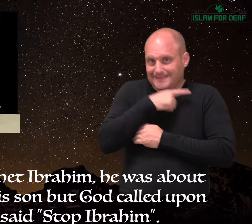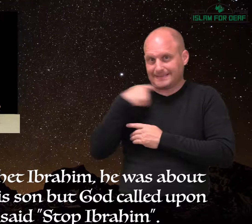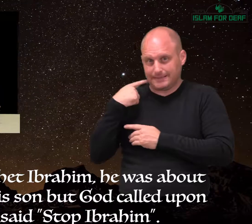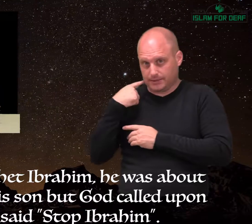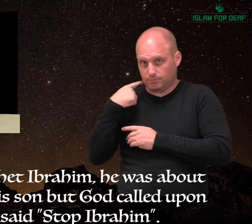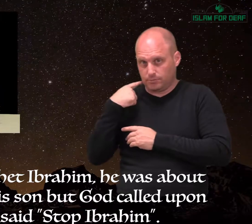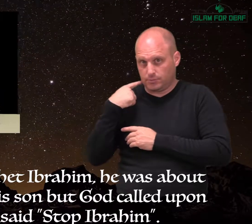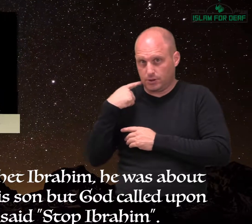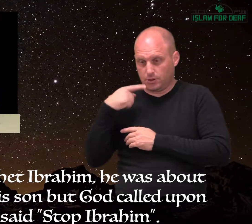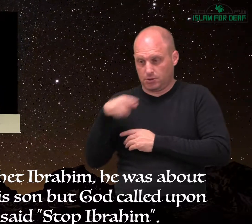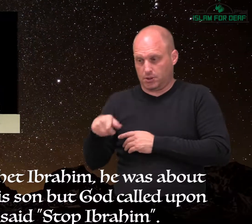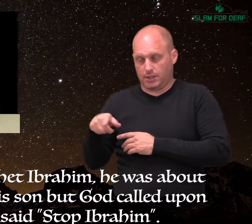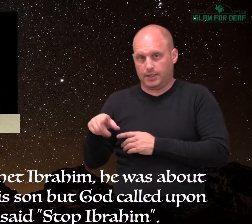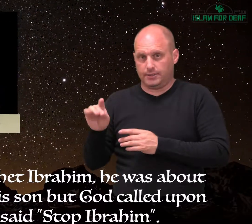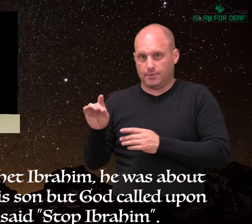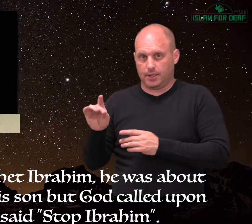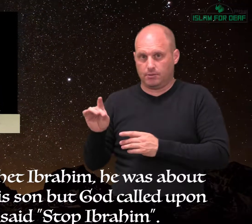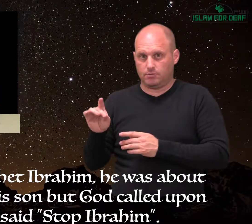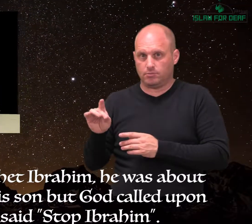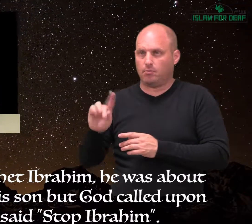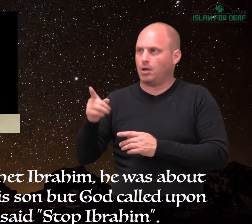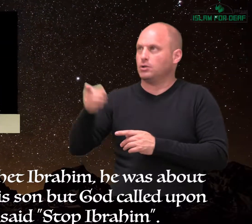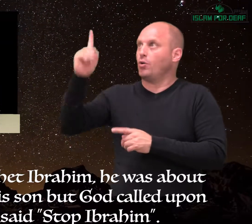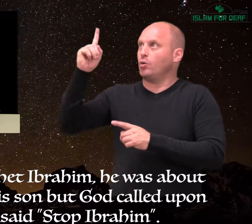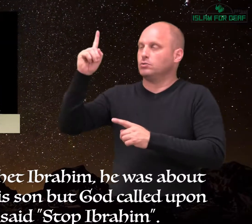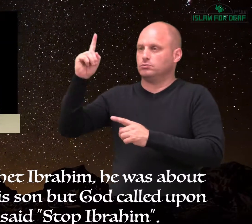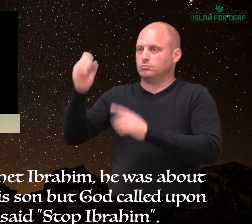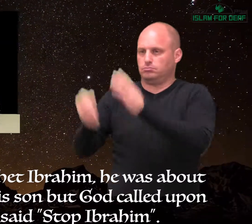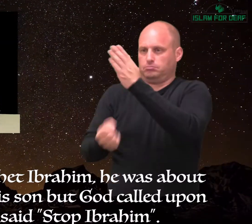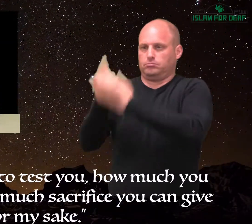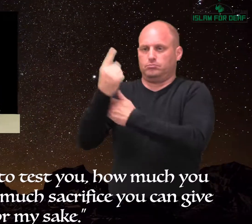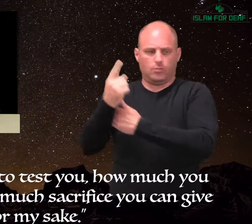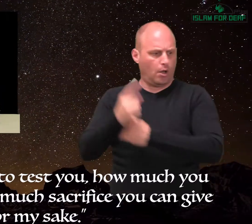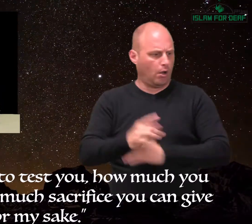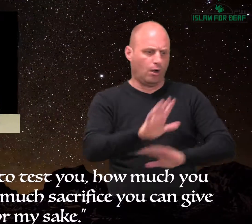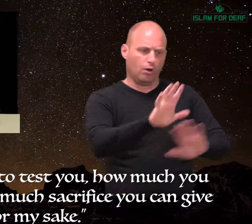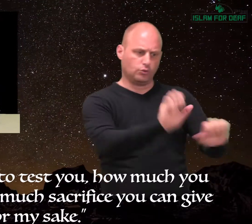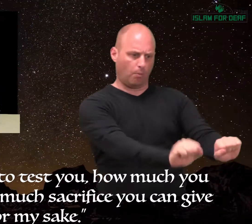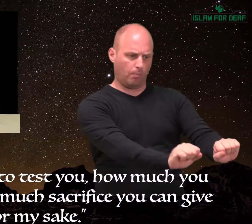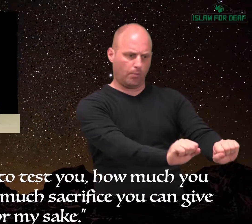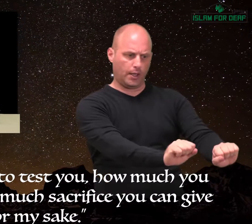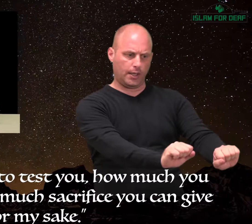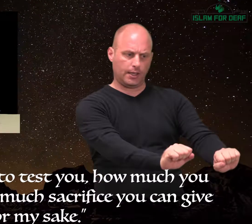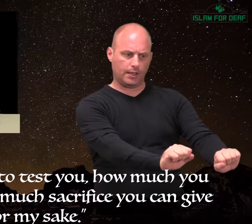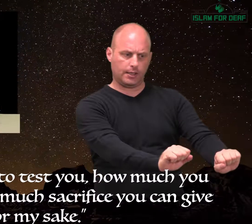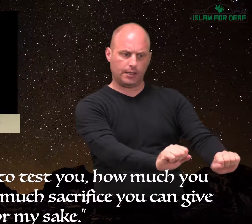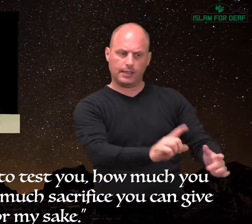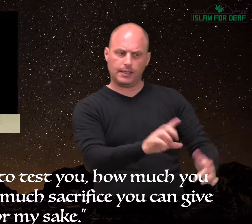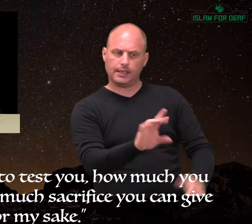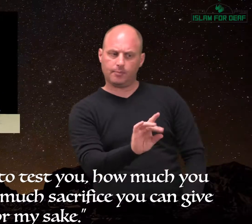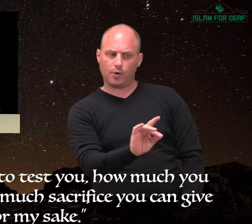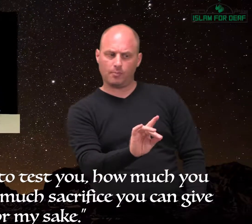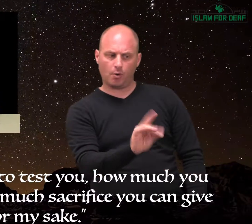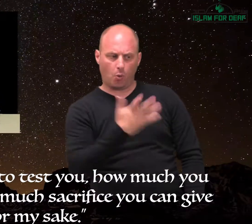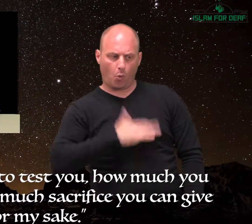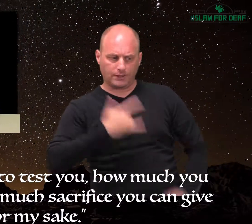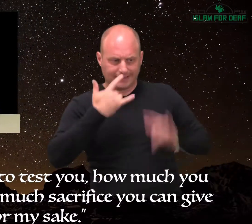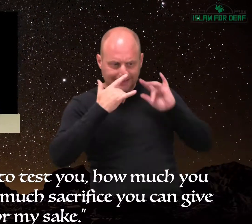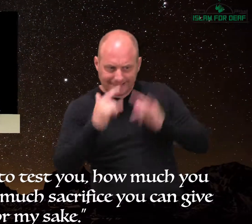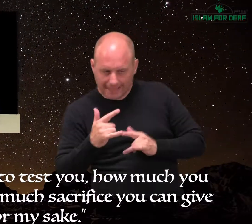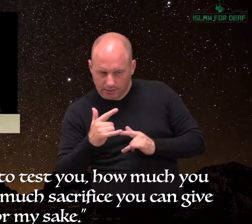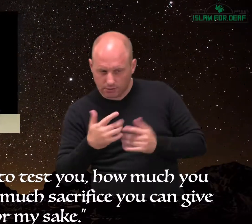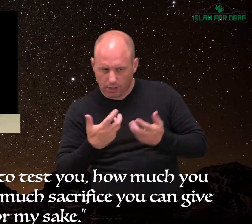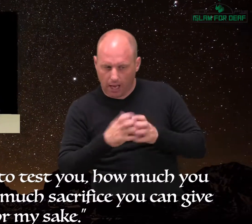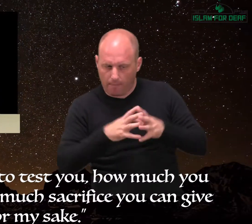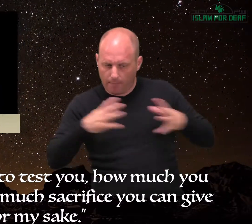God called upon him and he said, stop, oh, Ibrahim, we just wanted to test you how much you love